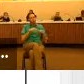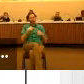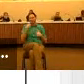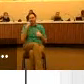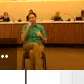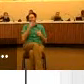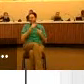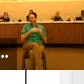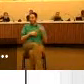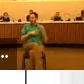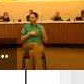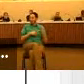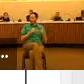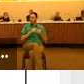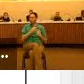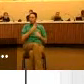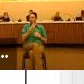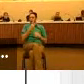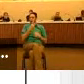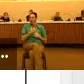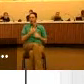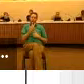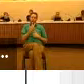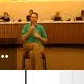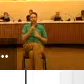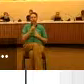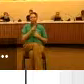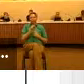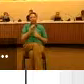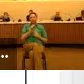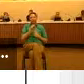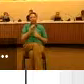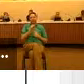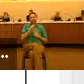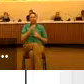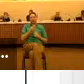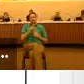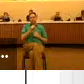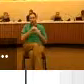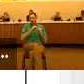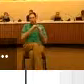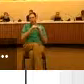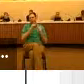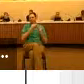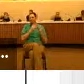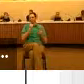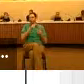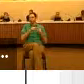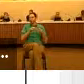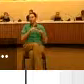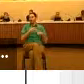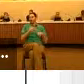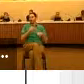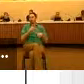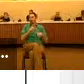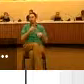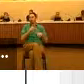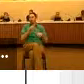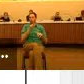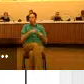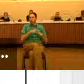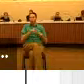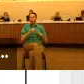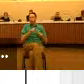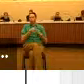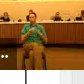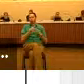finished that over there with 2.5, 3 inches of asphalt on the walking paths. So it made it so much easier to walk on and low